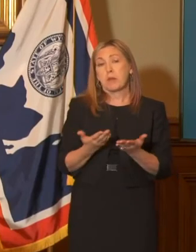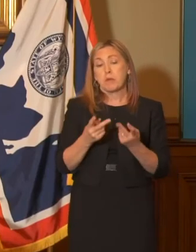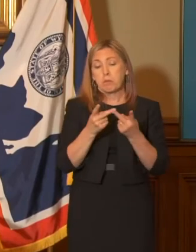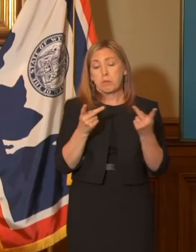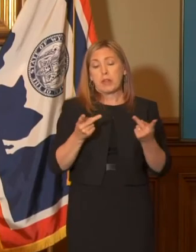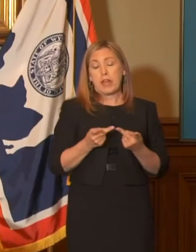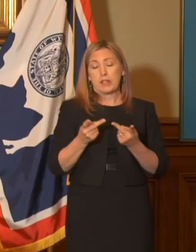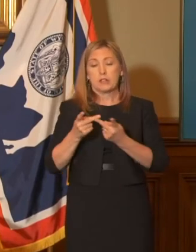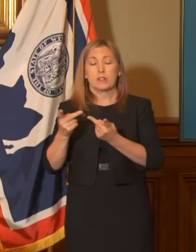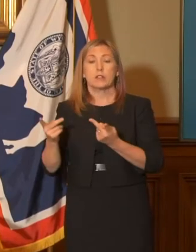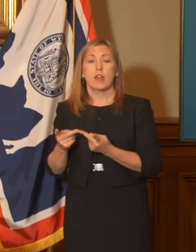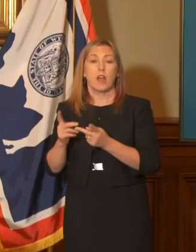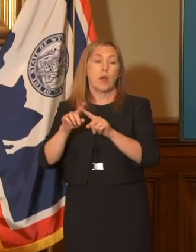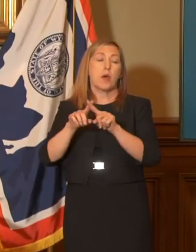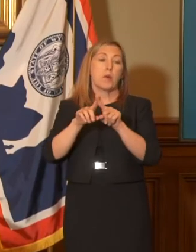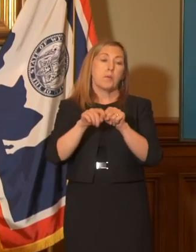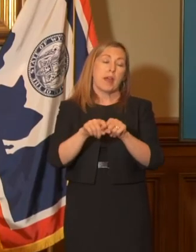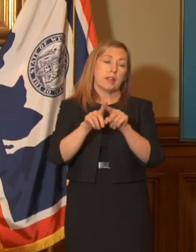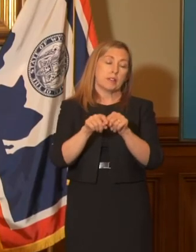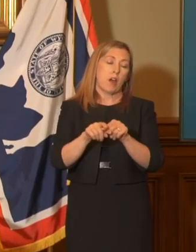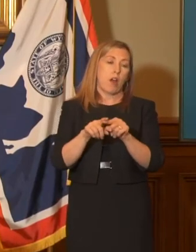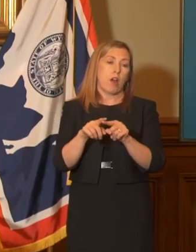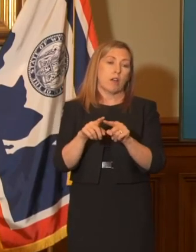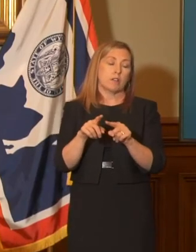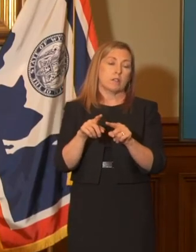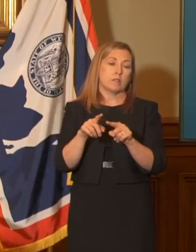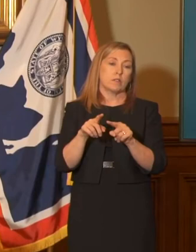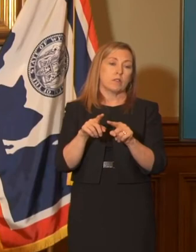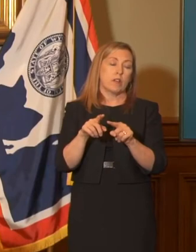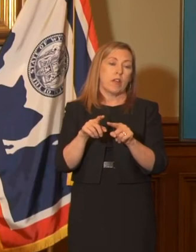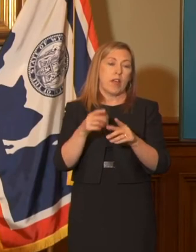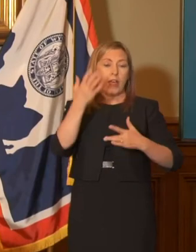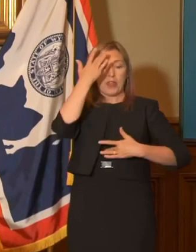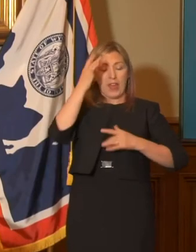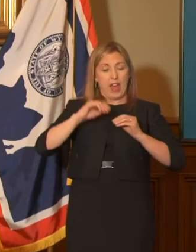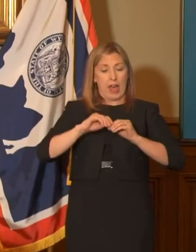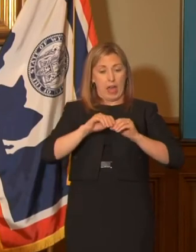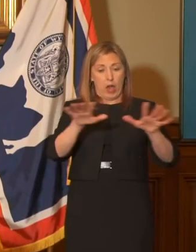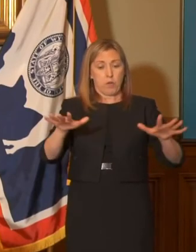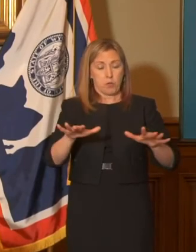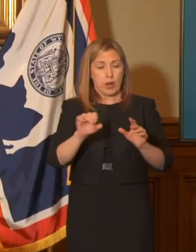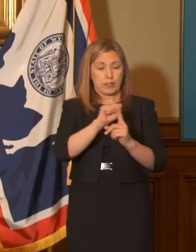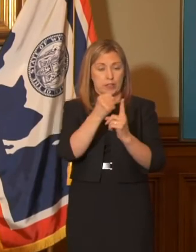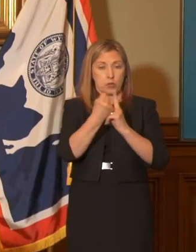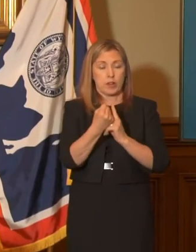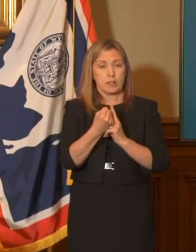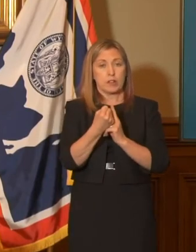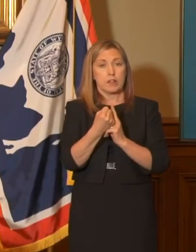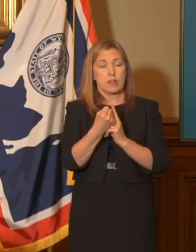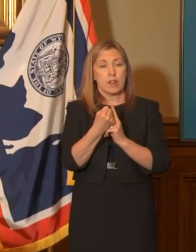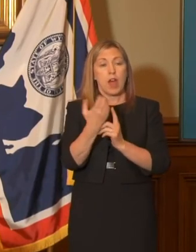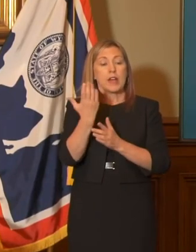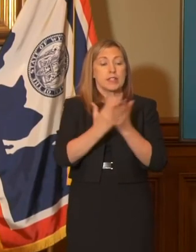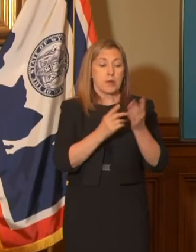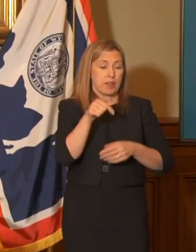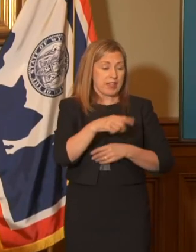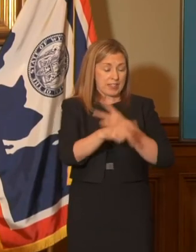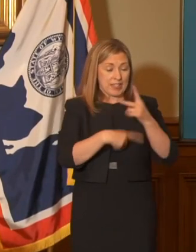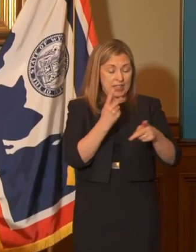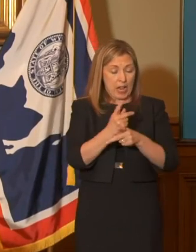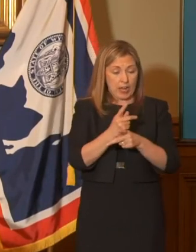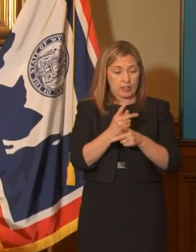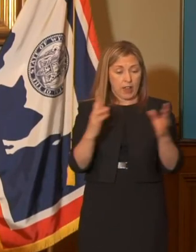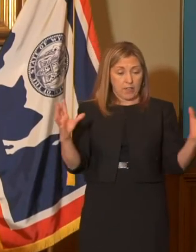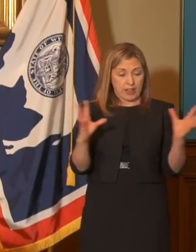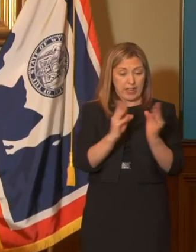where, based on the epidemiology or the outbreak situation at this time, that some of these types of gatherings may be more